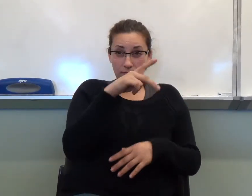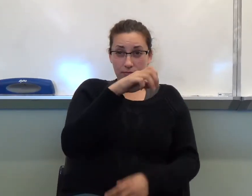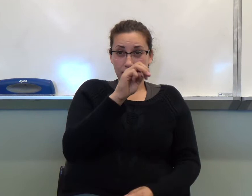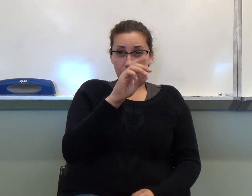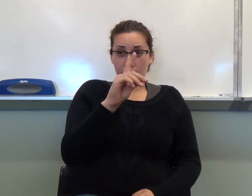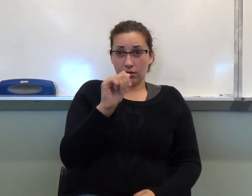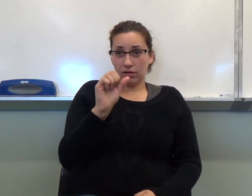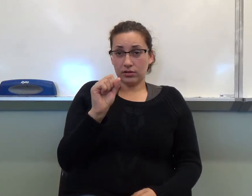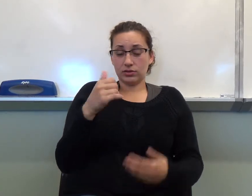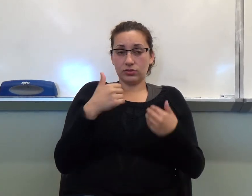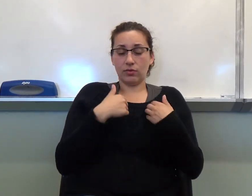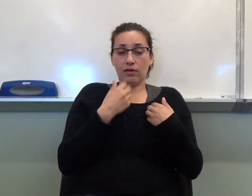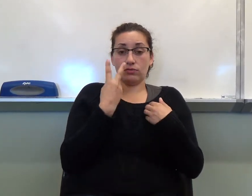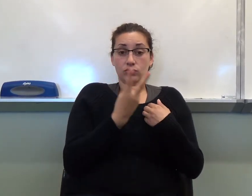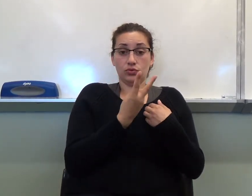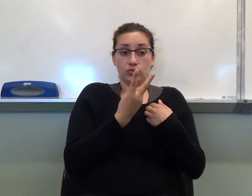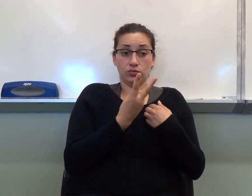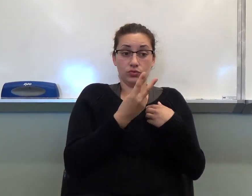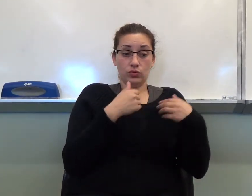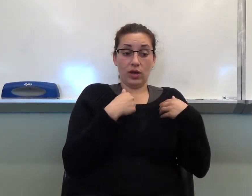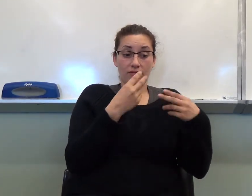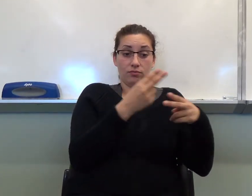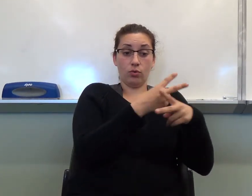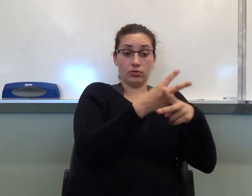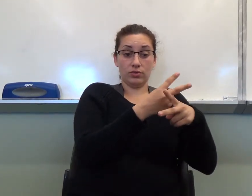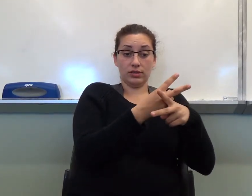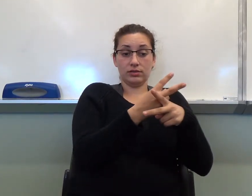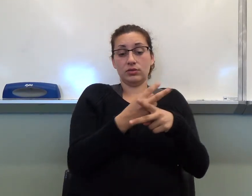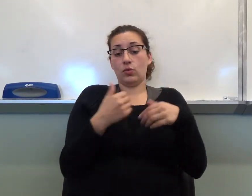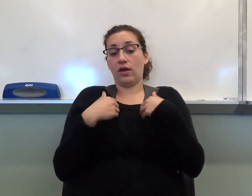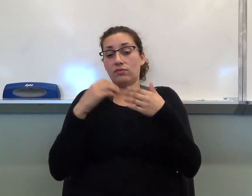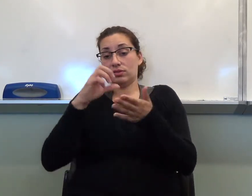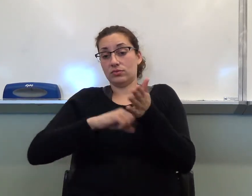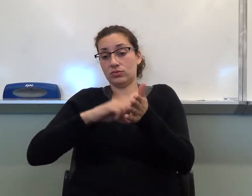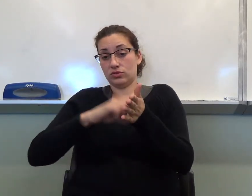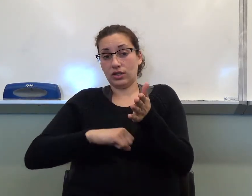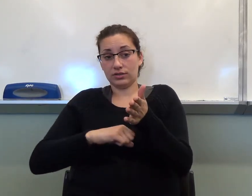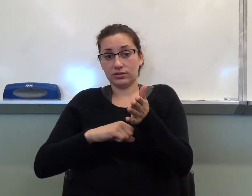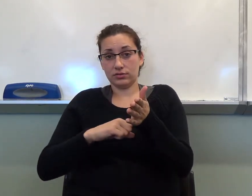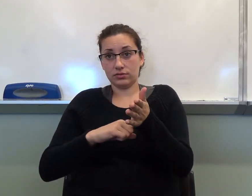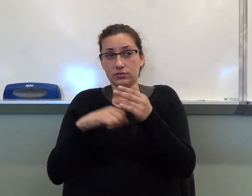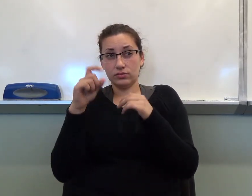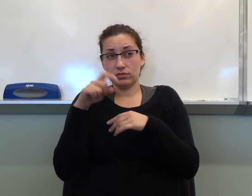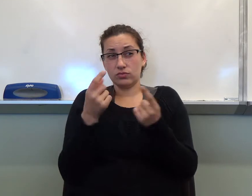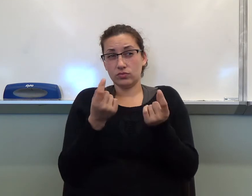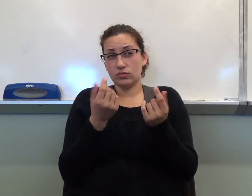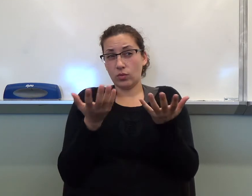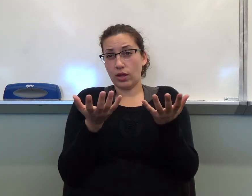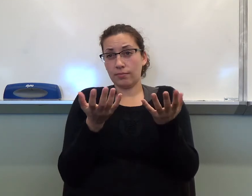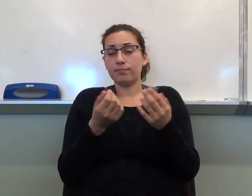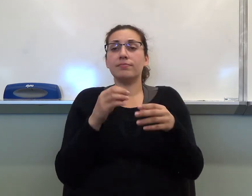got two operations, right? You've got multiplication, you've got subtraction. So you have to do what's in parentheses first,